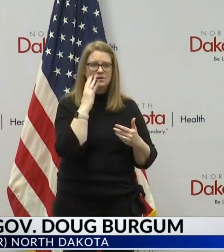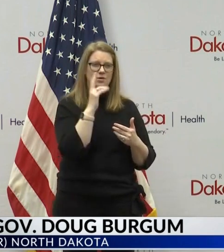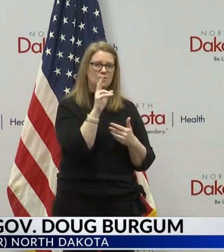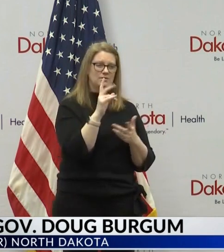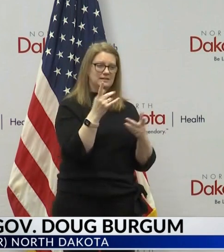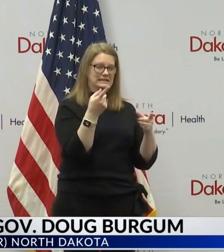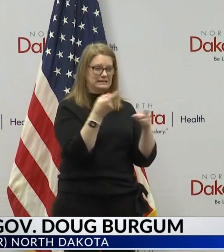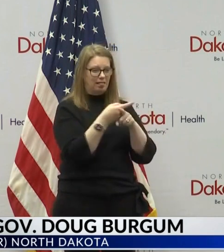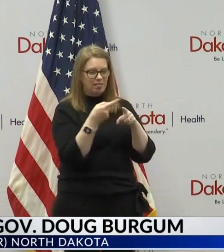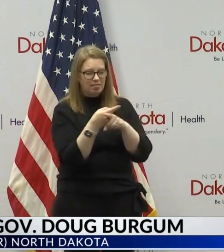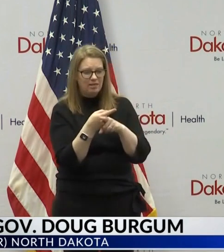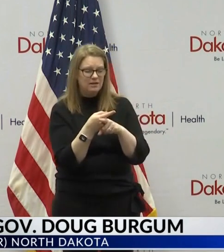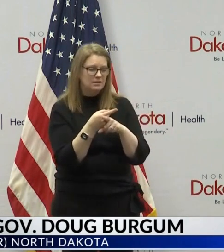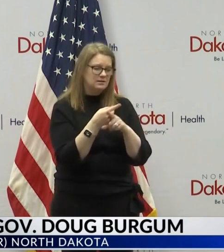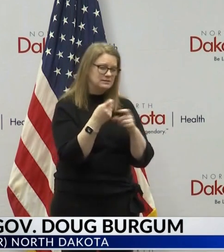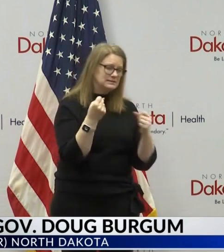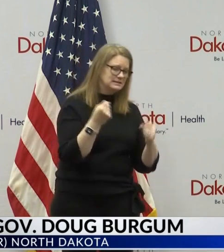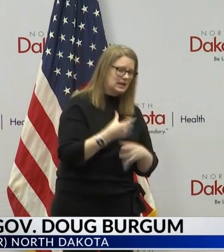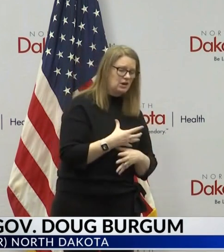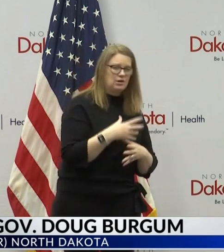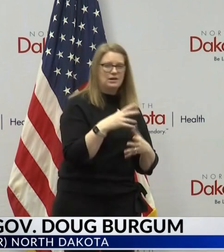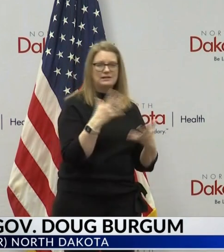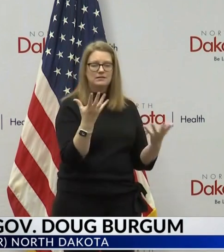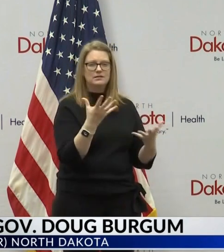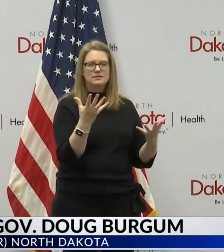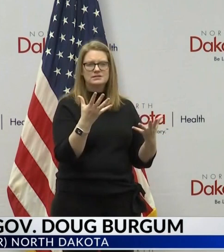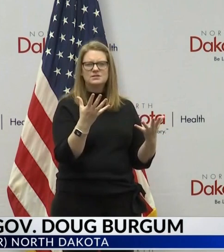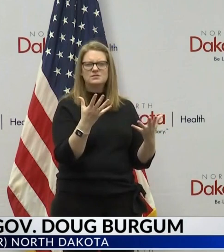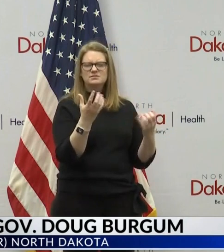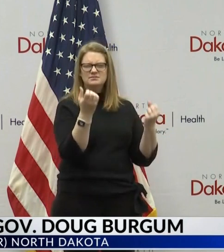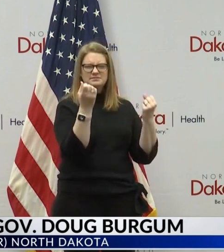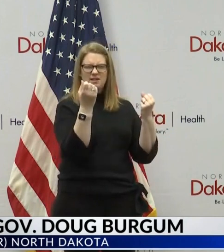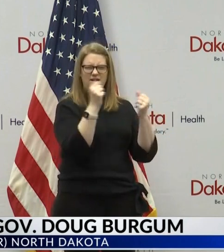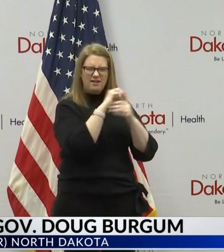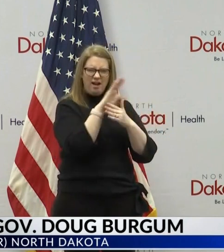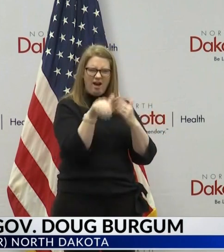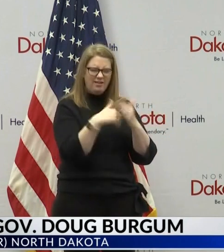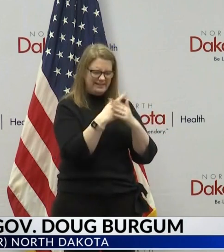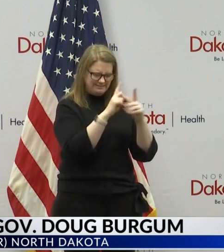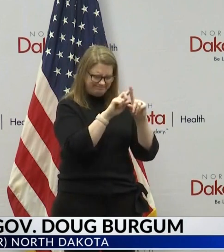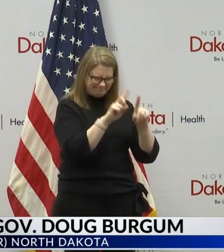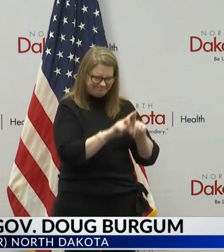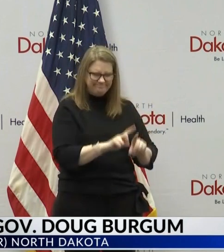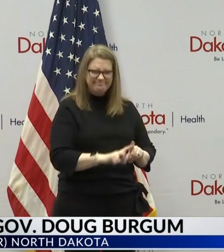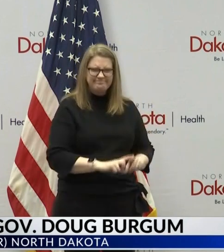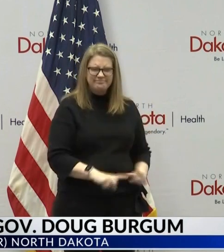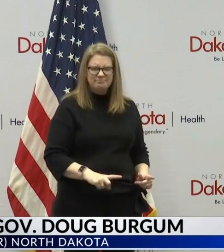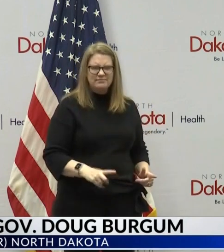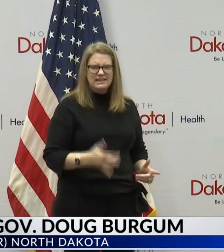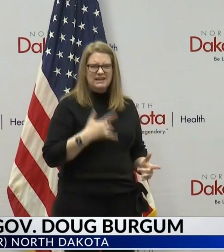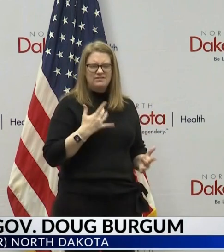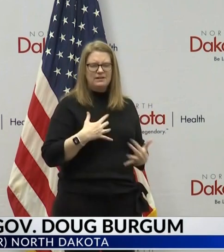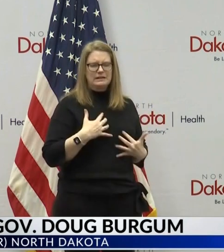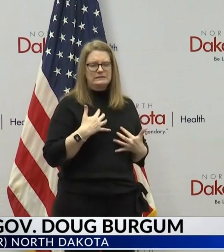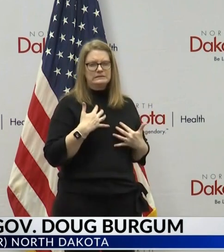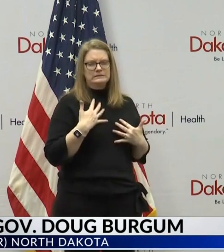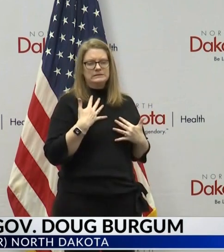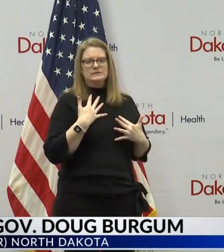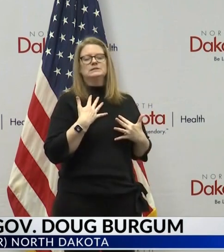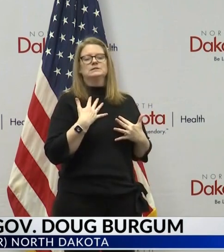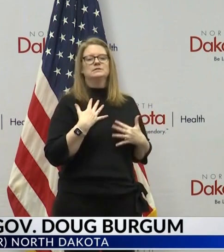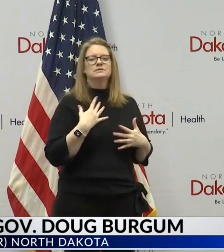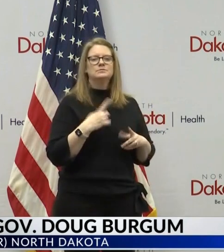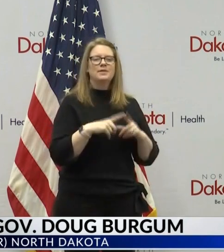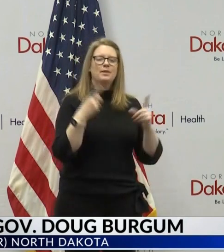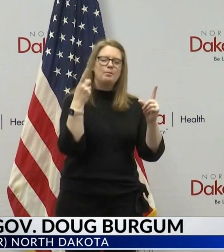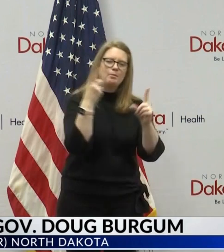scary. And all these things are, can create a huge position of anxiety. But the whole point